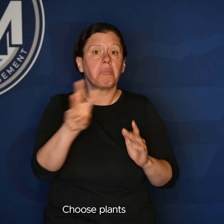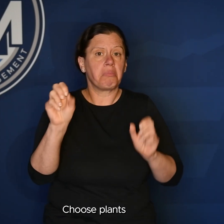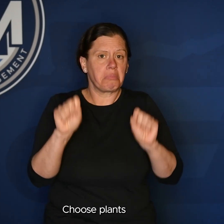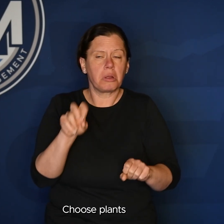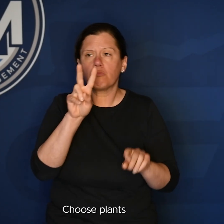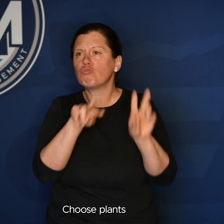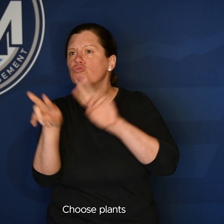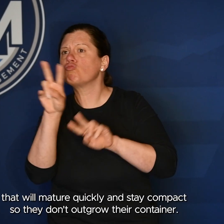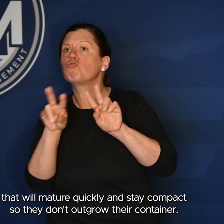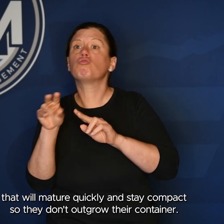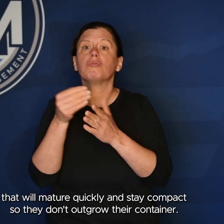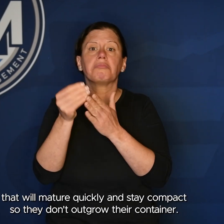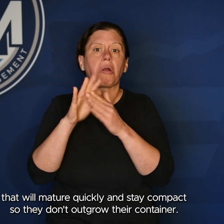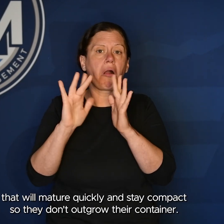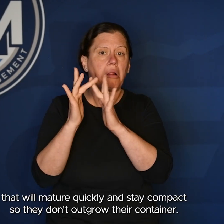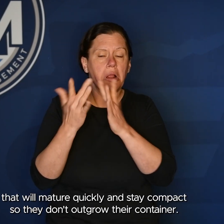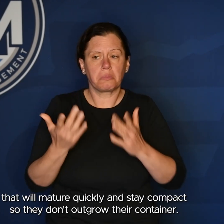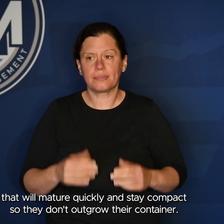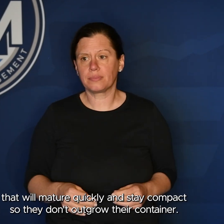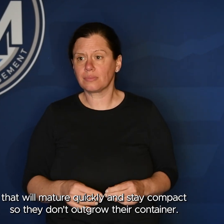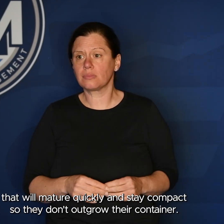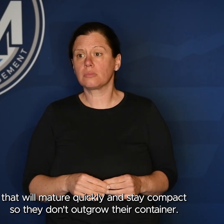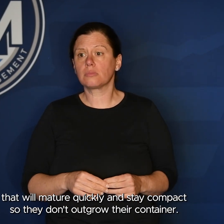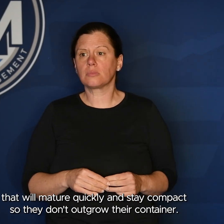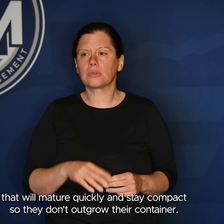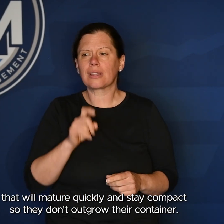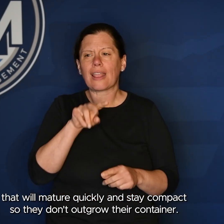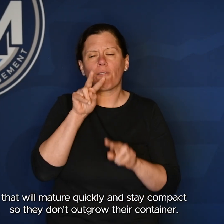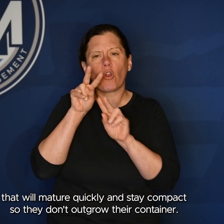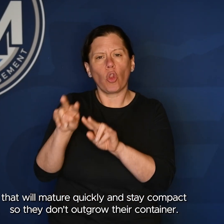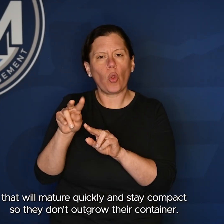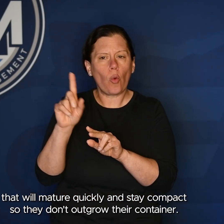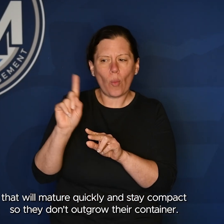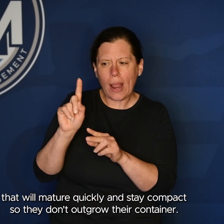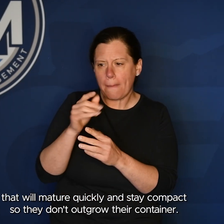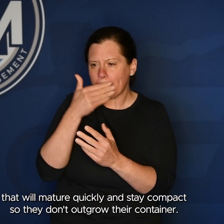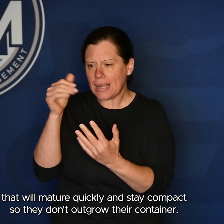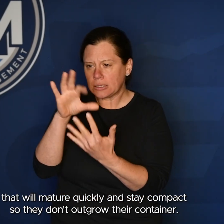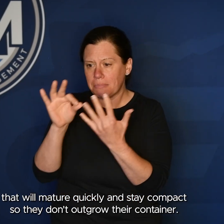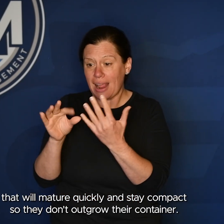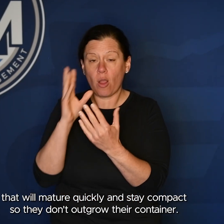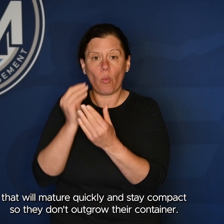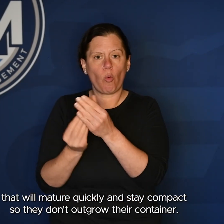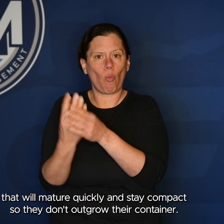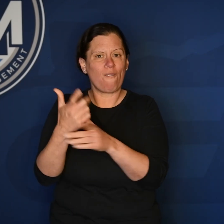Choose plants that will mature quickly and stay compact so they don't outgrow their container.